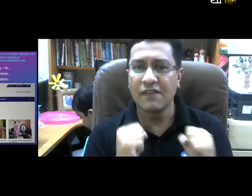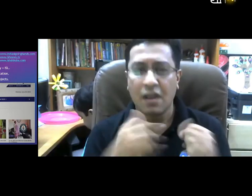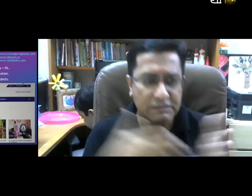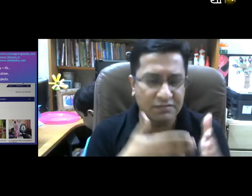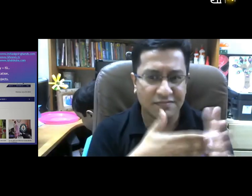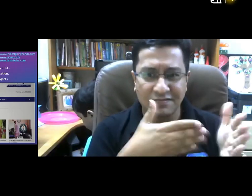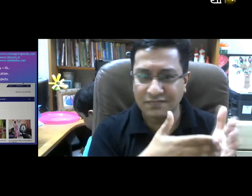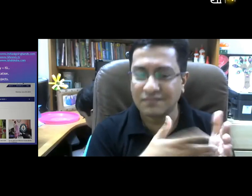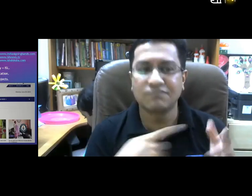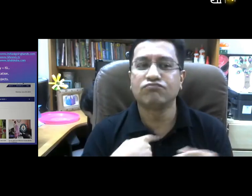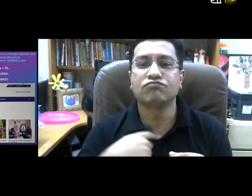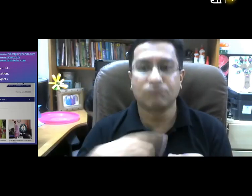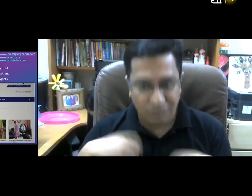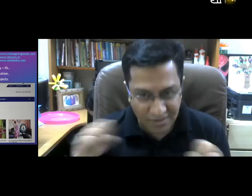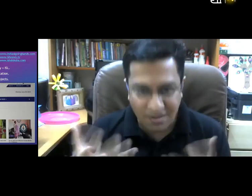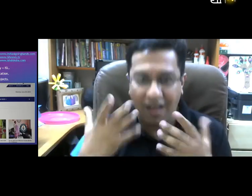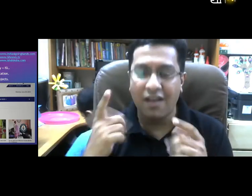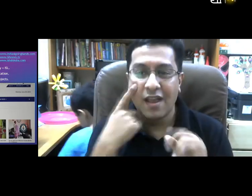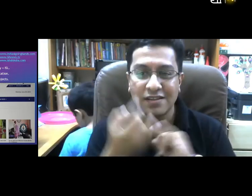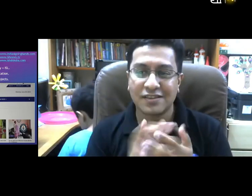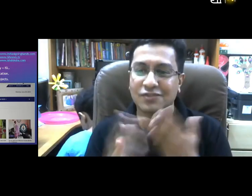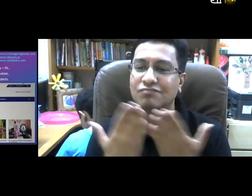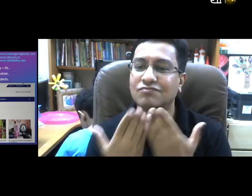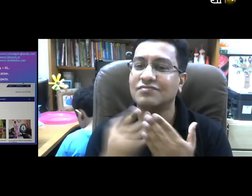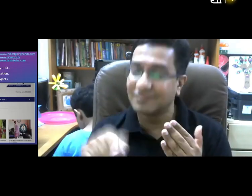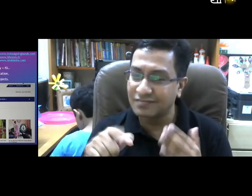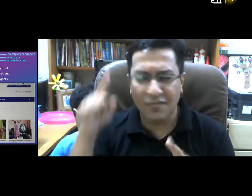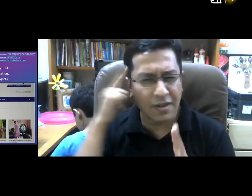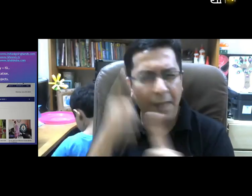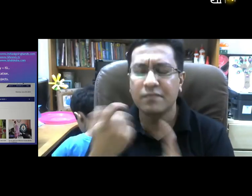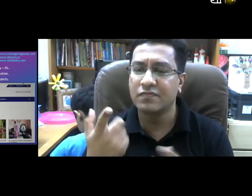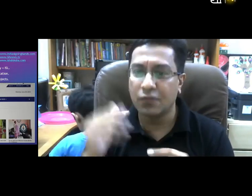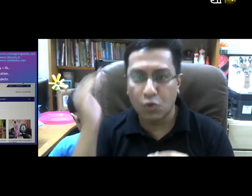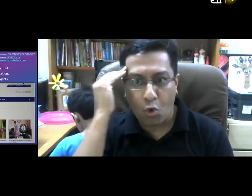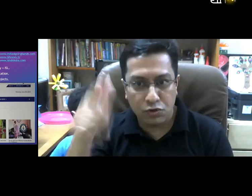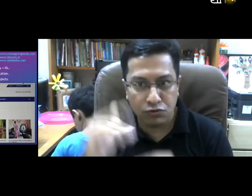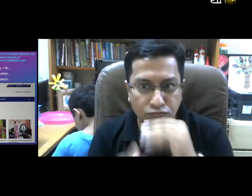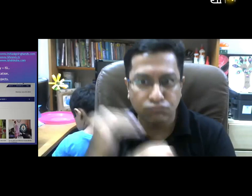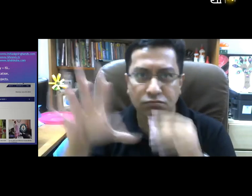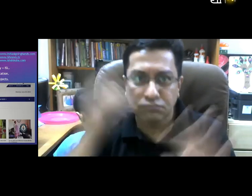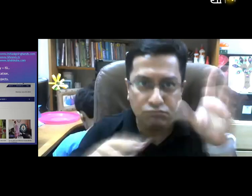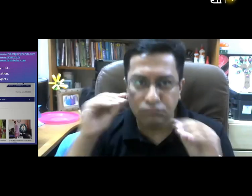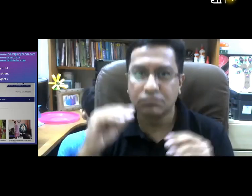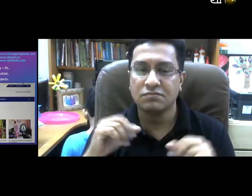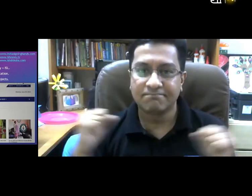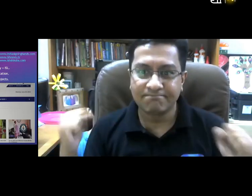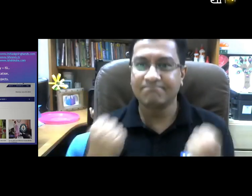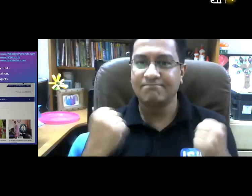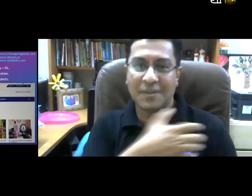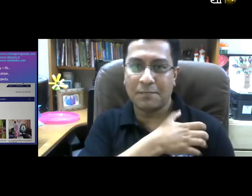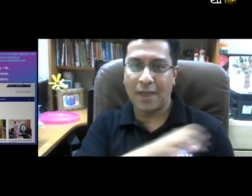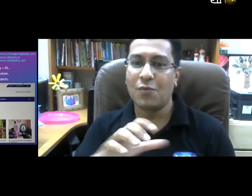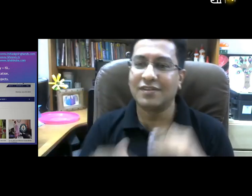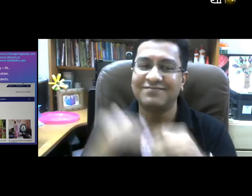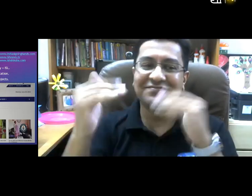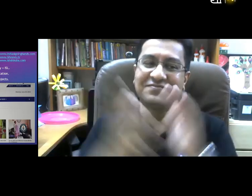access. We all know that the education sector has been pretty, disadvantages for the deaf community. So we want to upgrade the